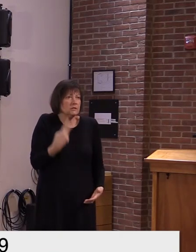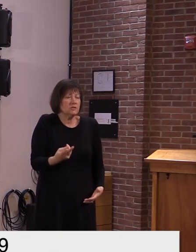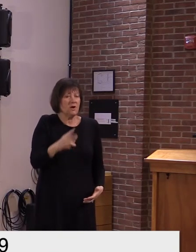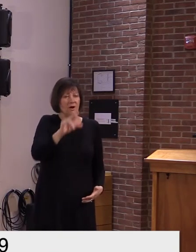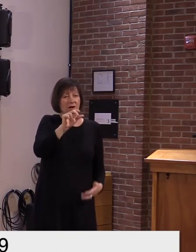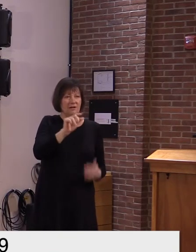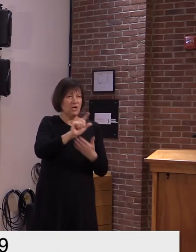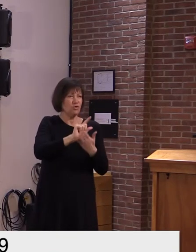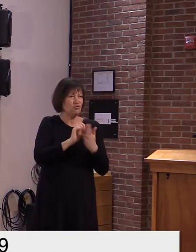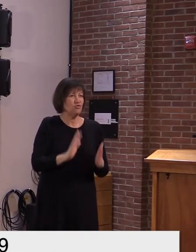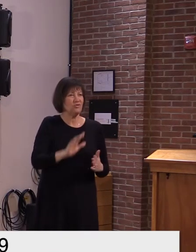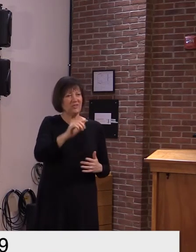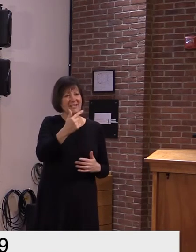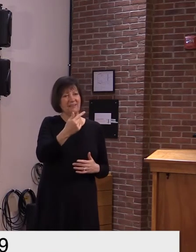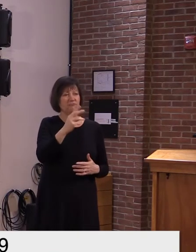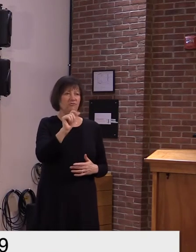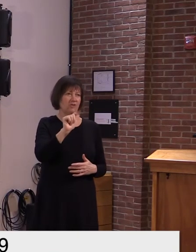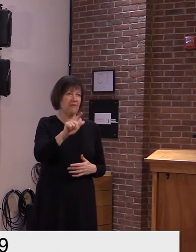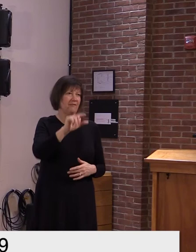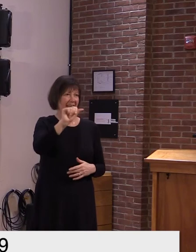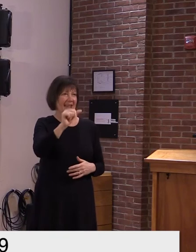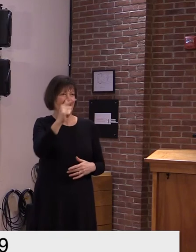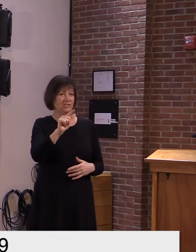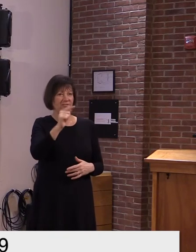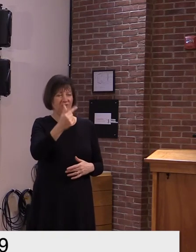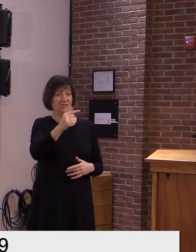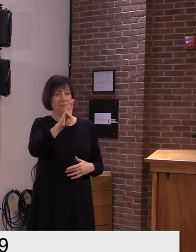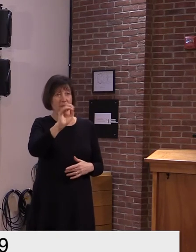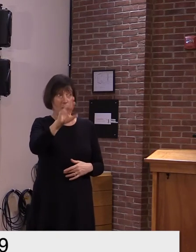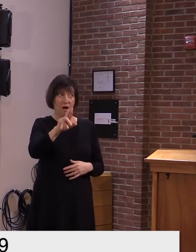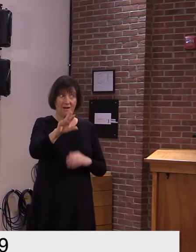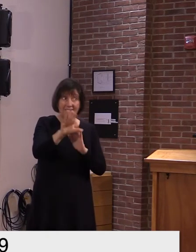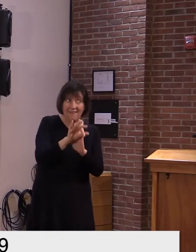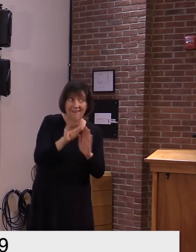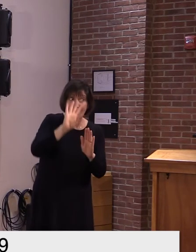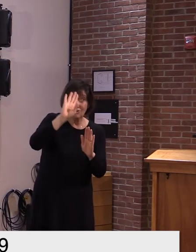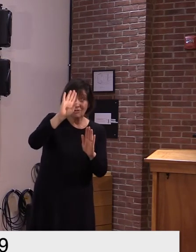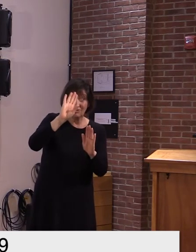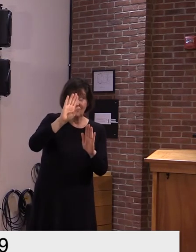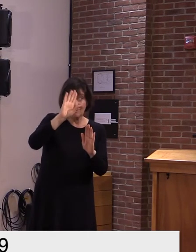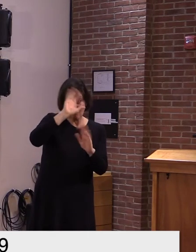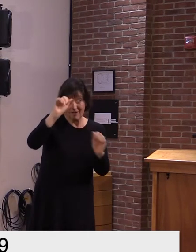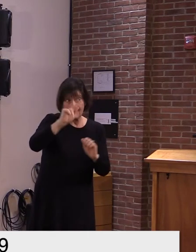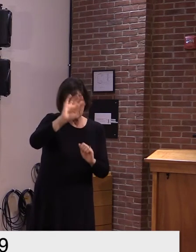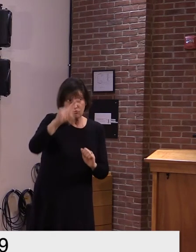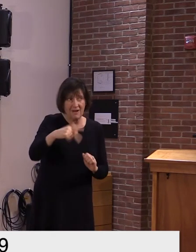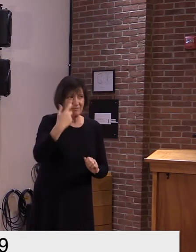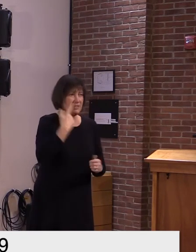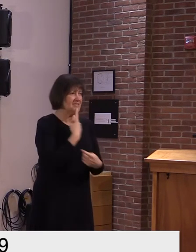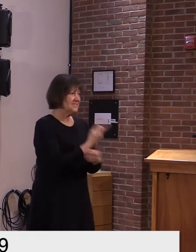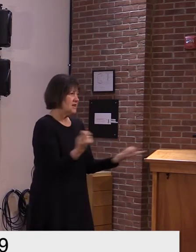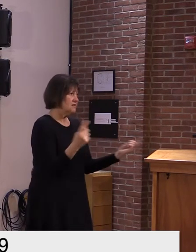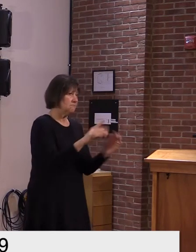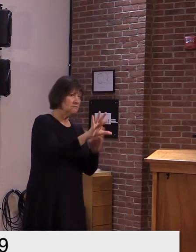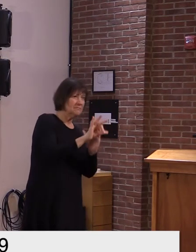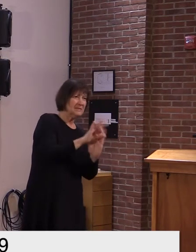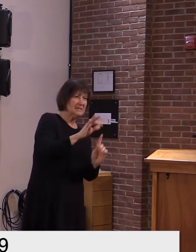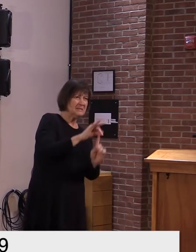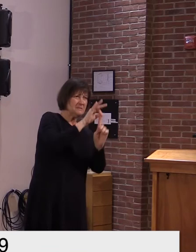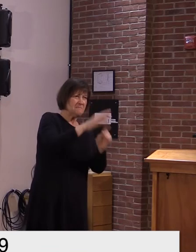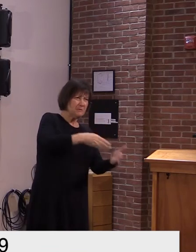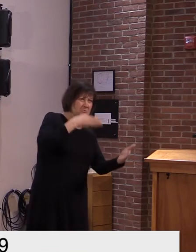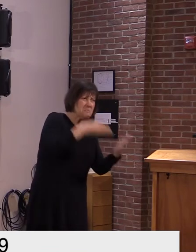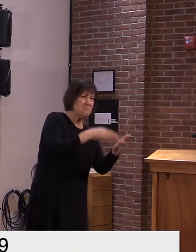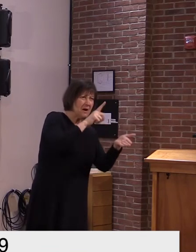Attorney General Barr, the appointee of President Trump, state that he would not appoint a special prosecutor because there was absolutely no evidence